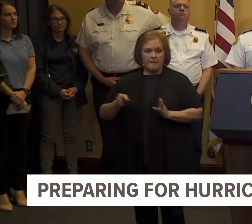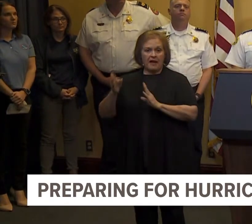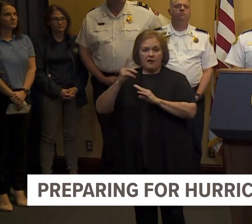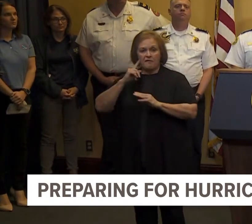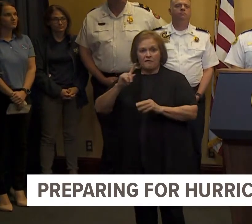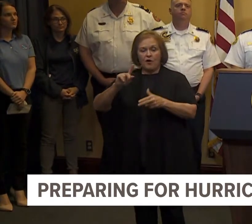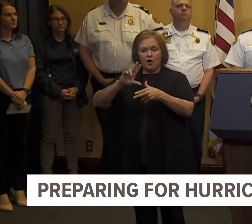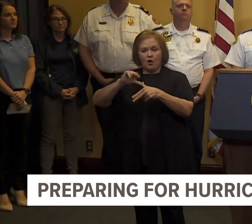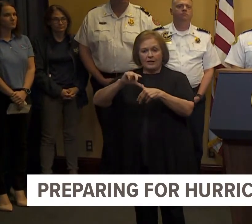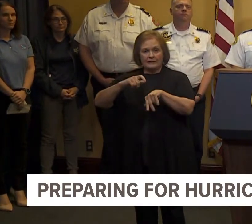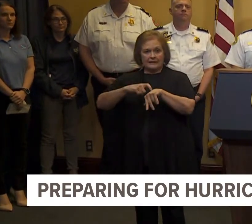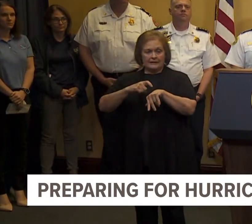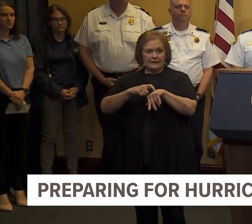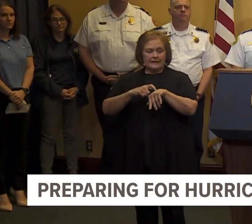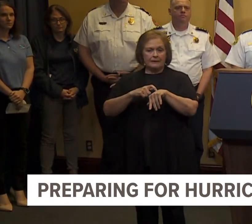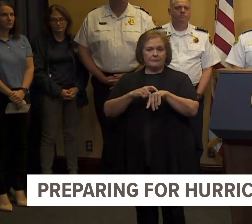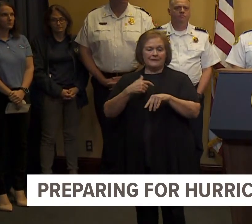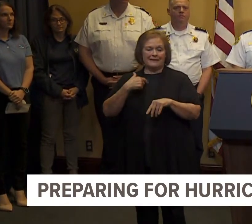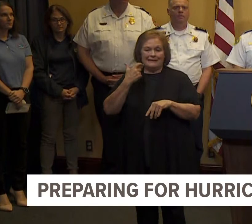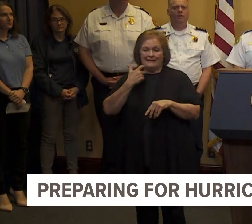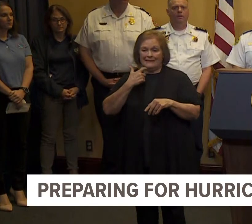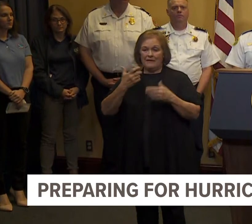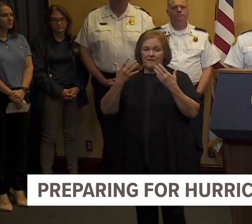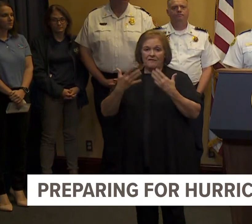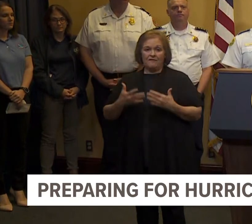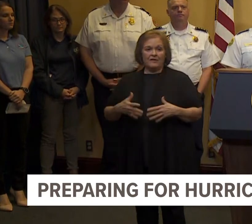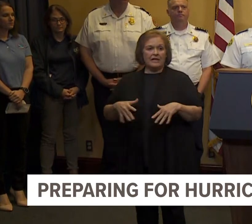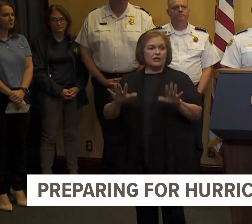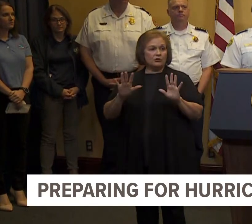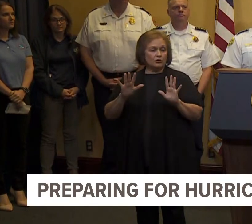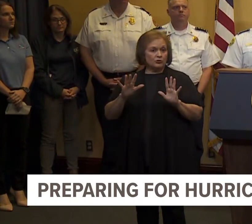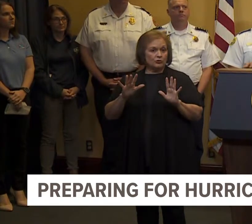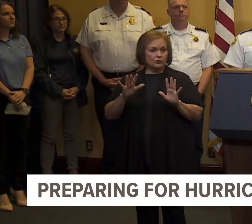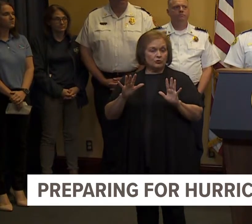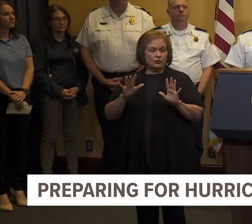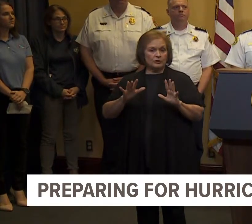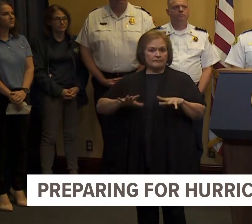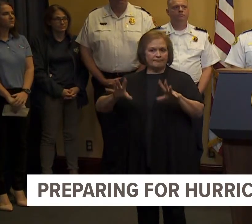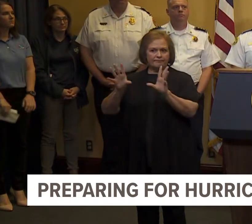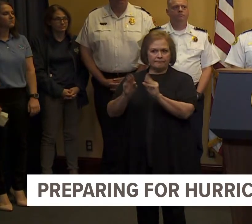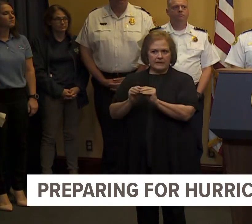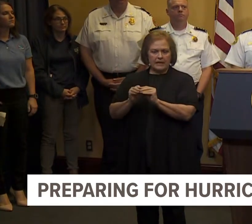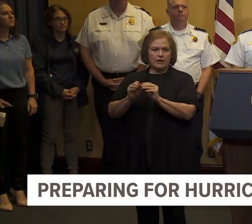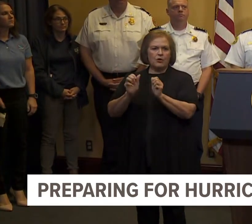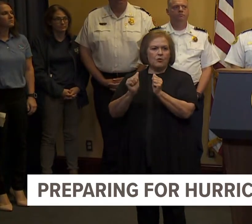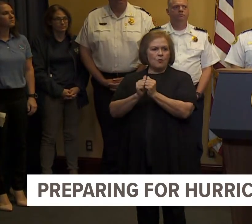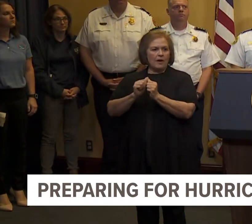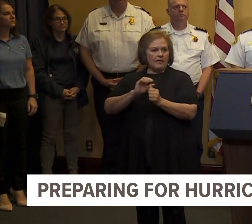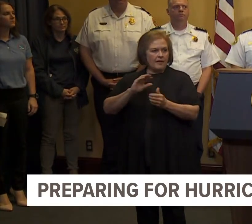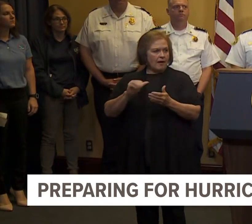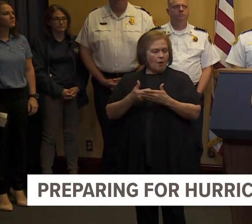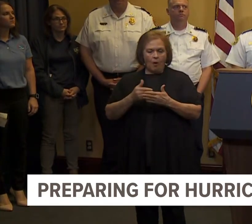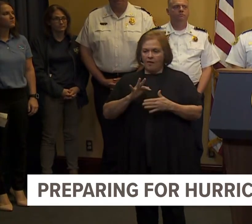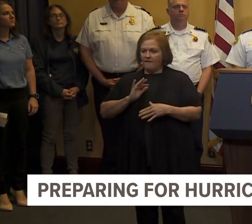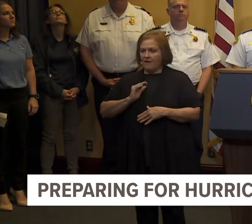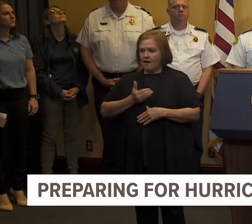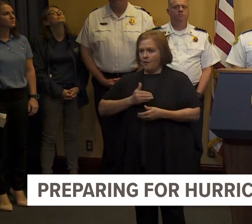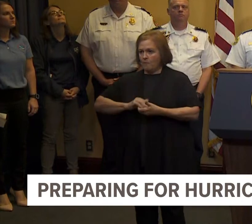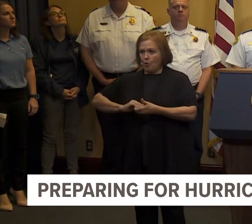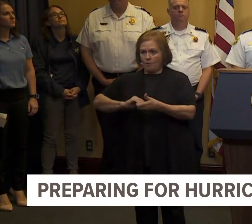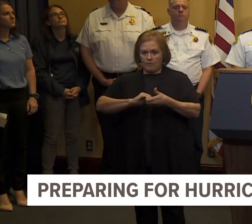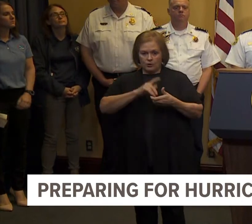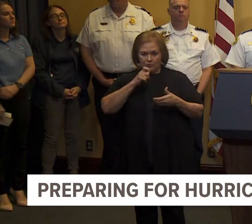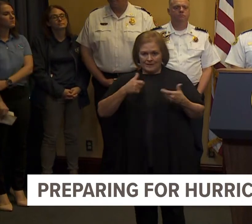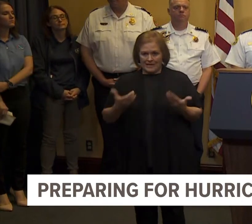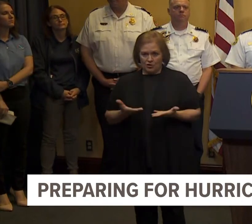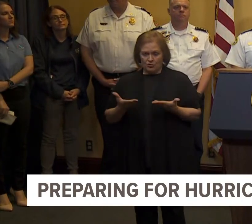for hurricane season. I've just finished my complete mayoral briefing with all of our partners assembled